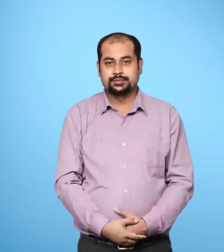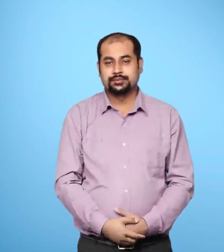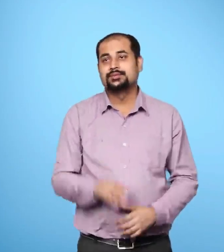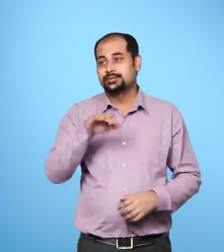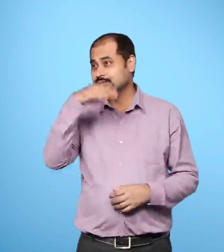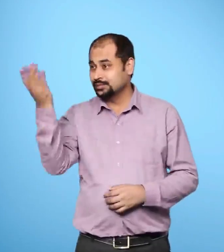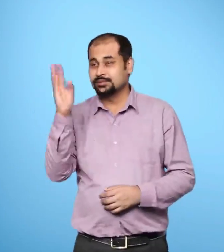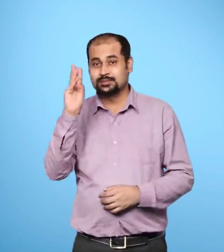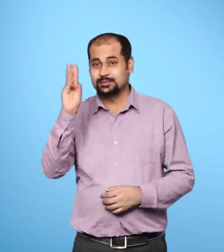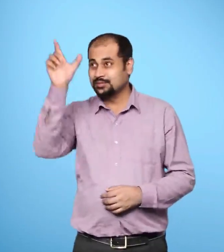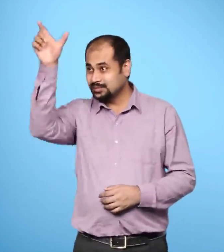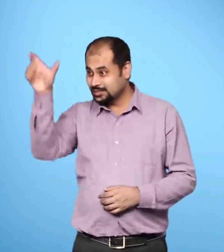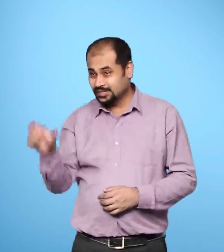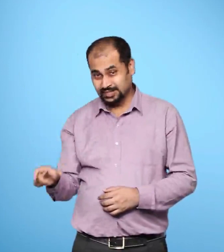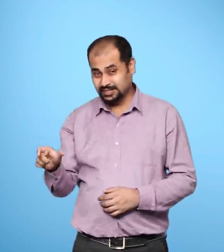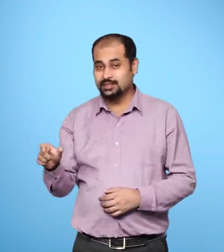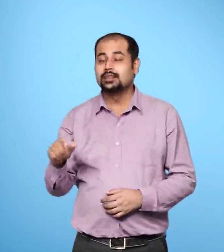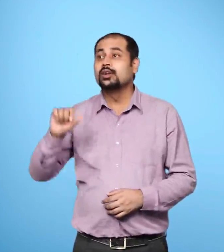And the fourth column is titled Winner.